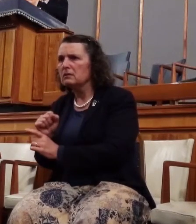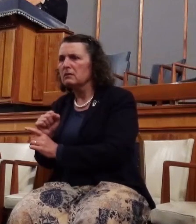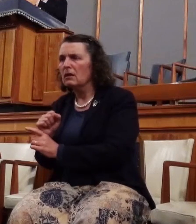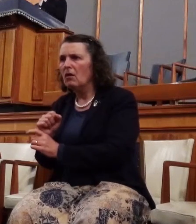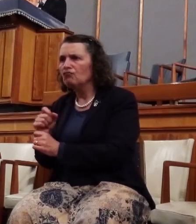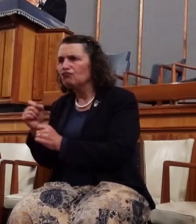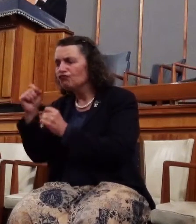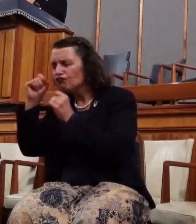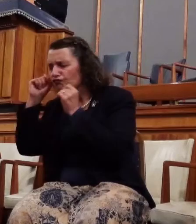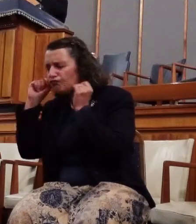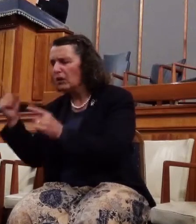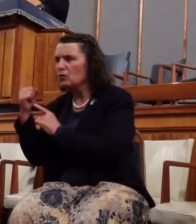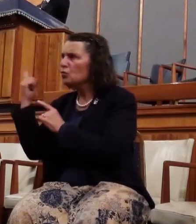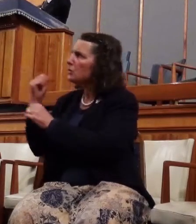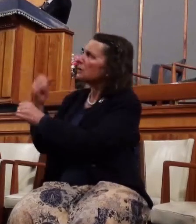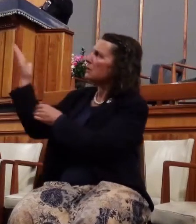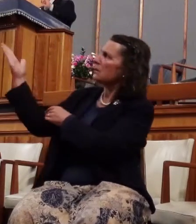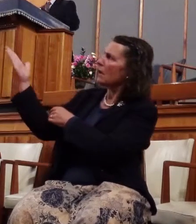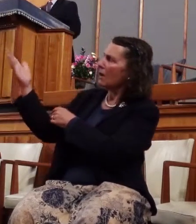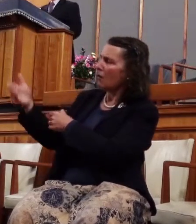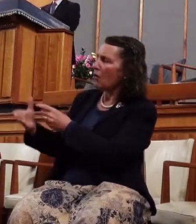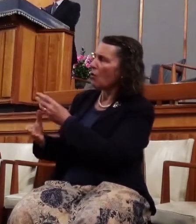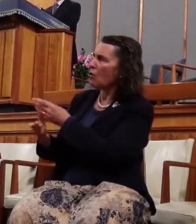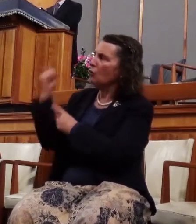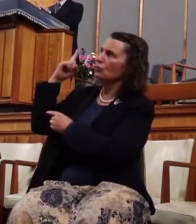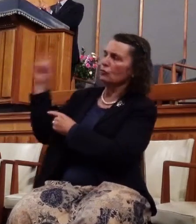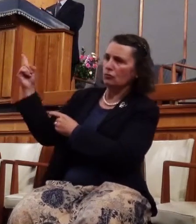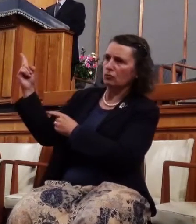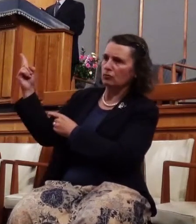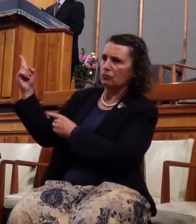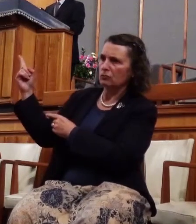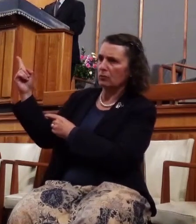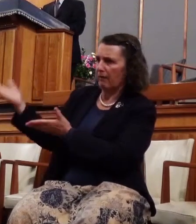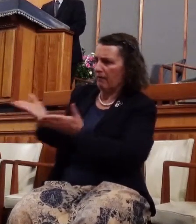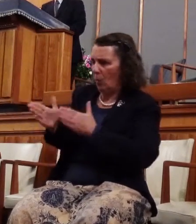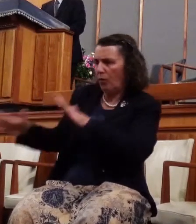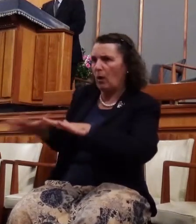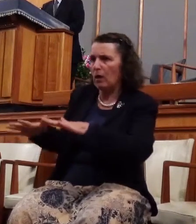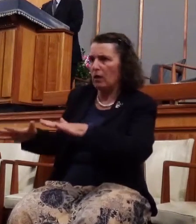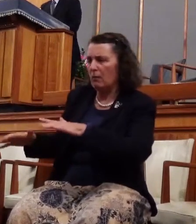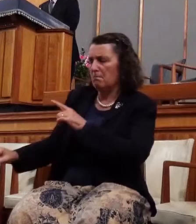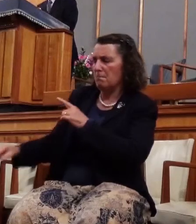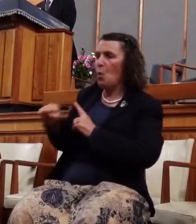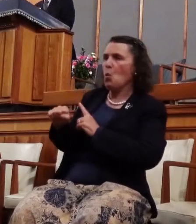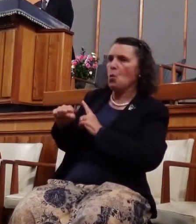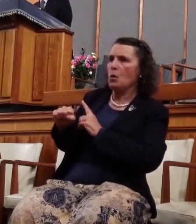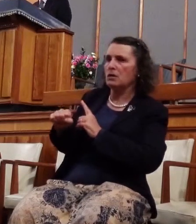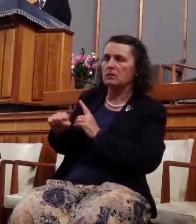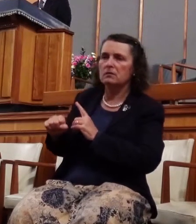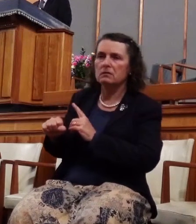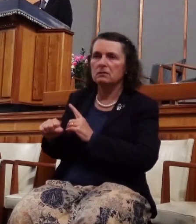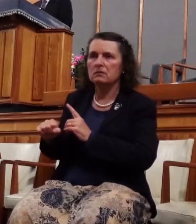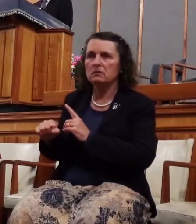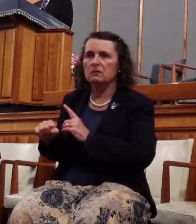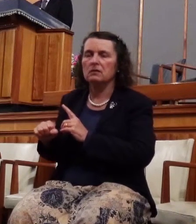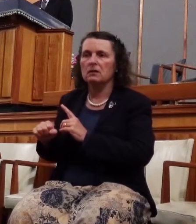no other power except the power of the living God. This is how you have to look at it. And then, while there, he